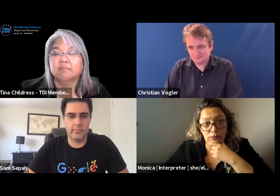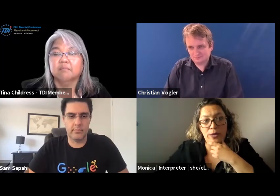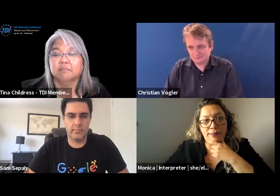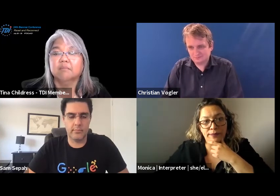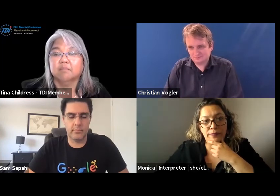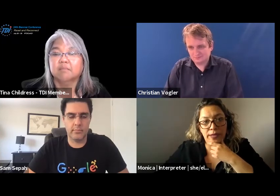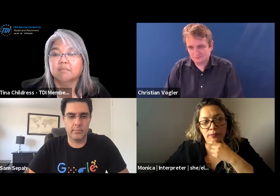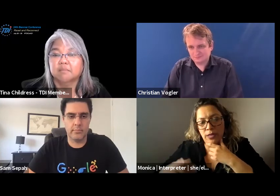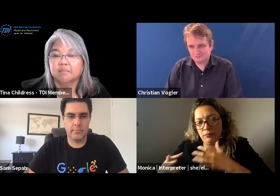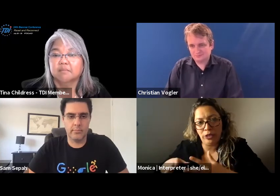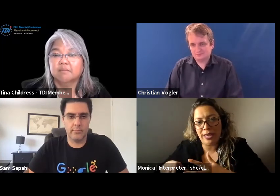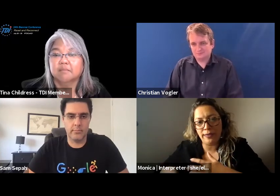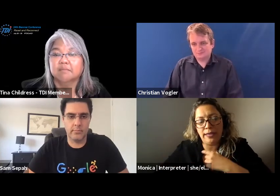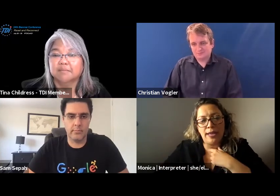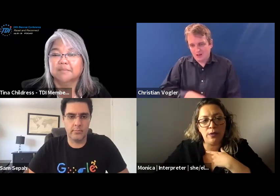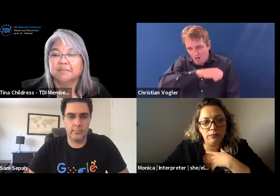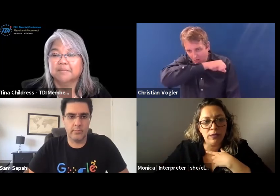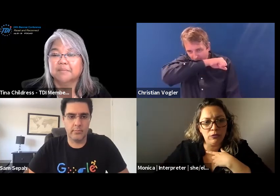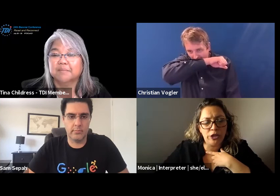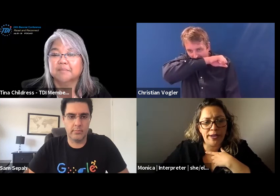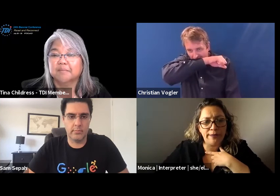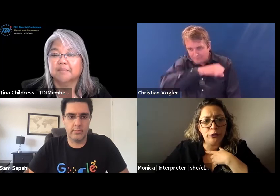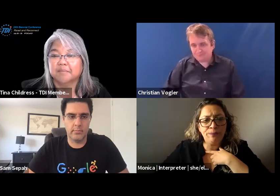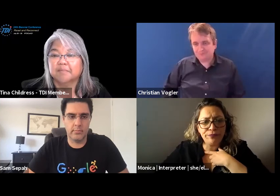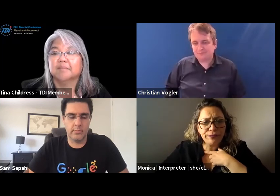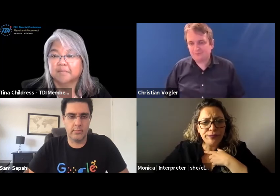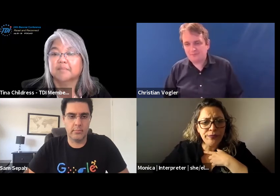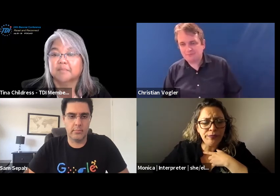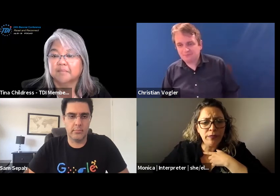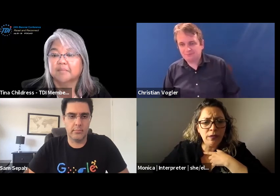okay, I'm looking at the link now. I'll share it after.